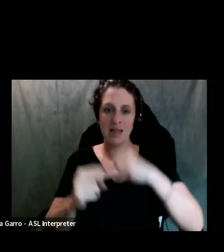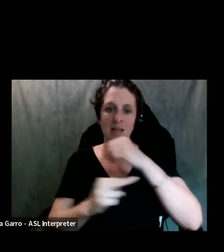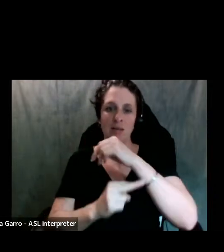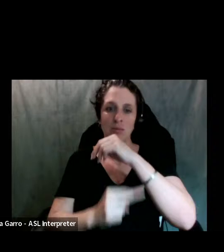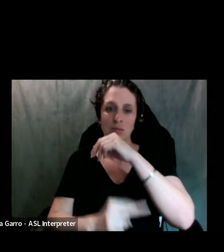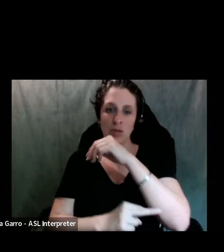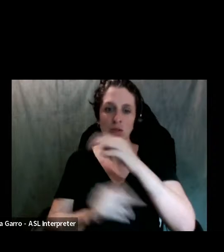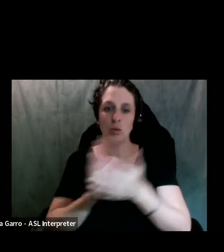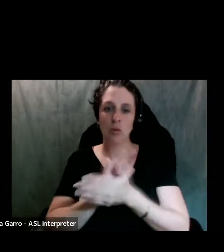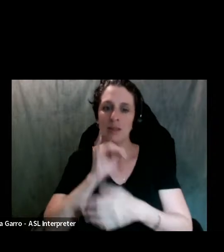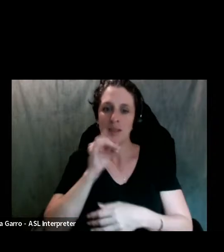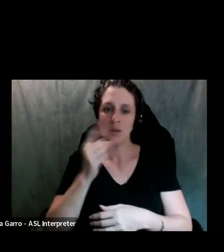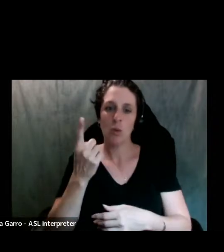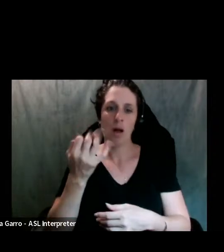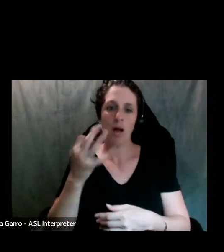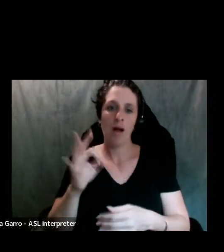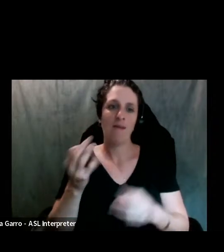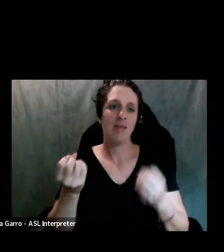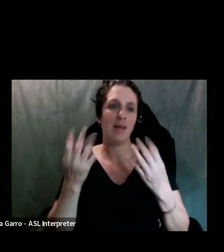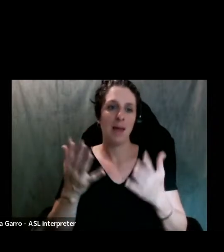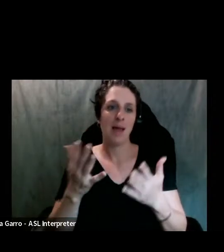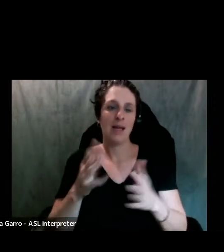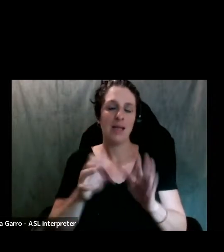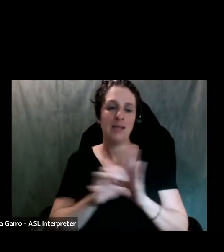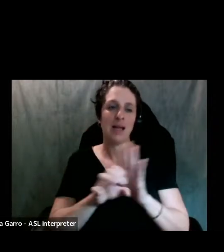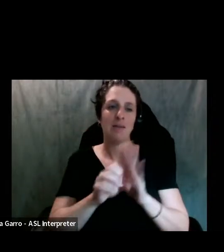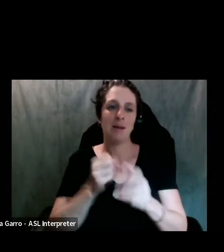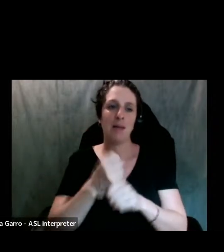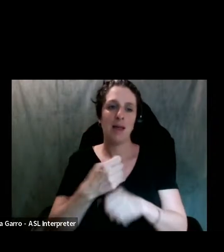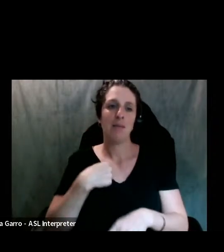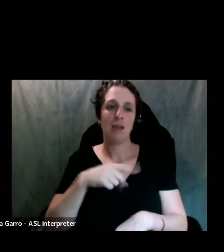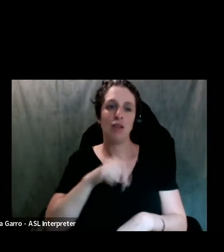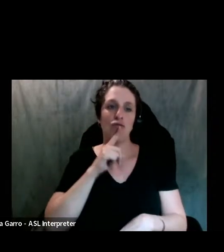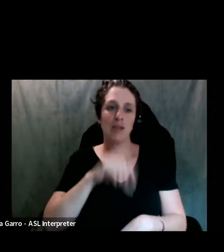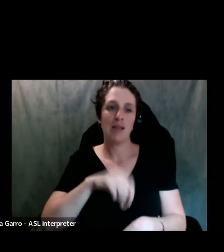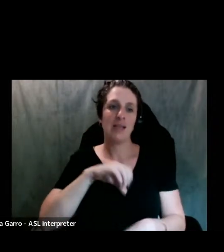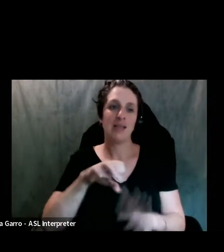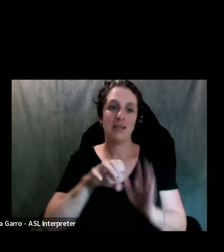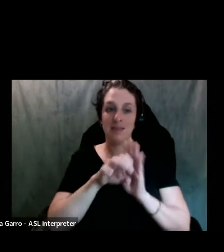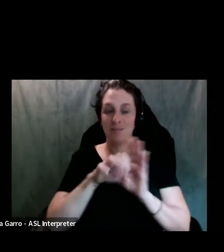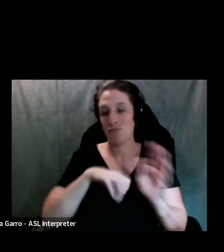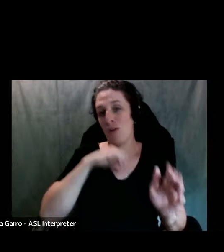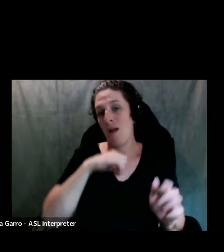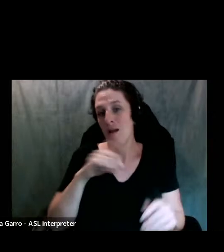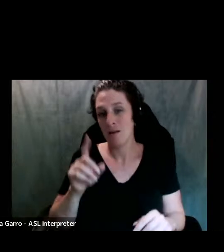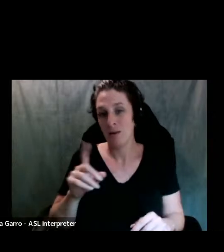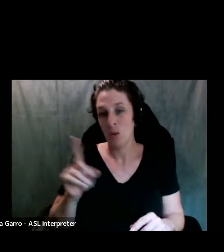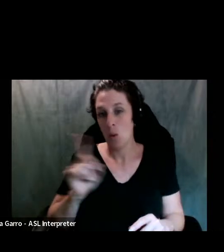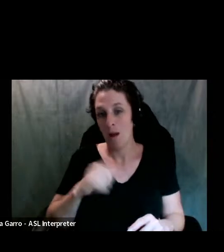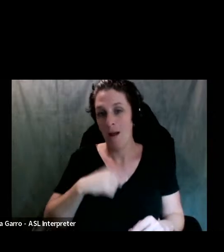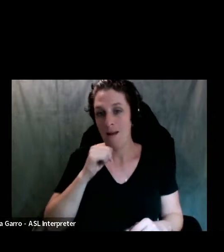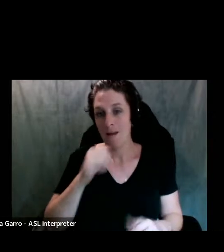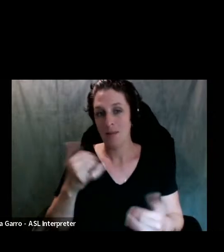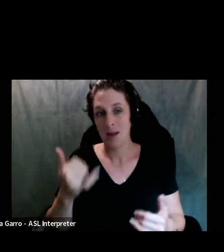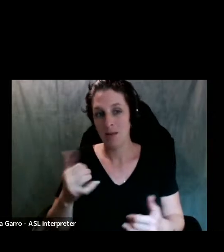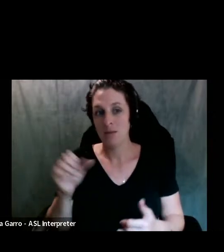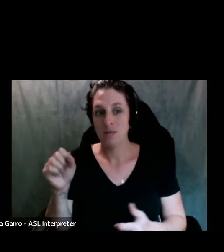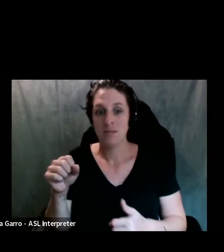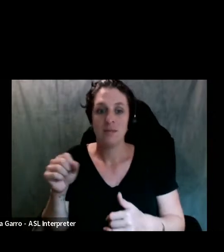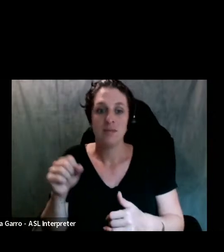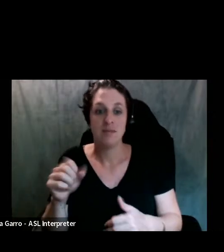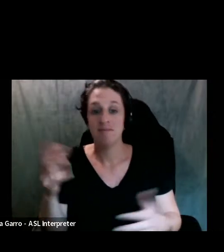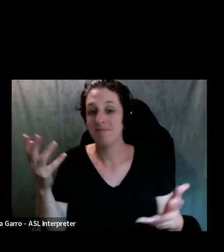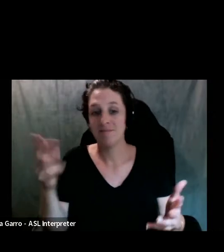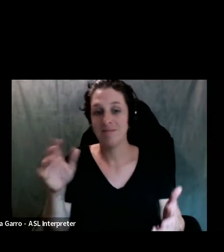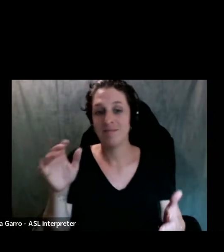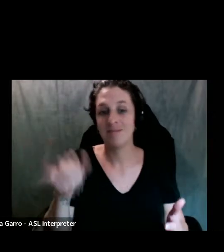many examples that make me really proud to be where I am right now. So yeah, just that. Thank you.